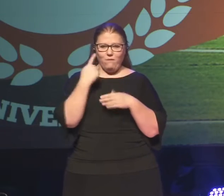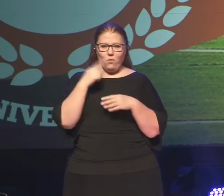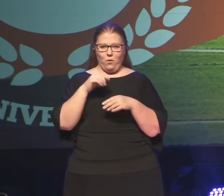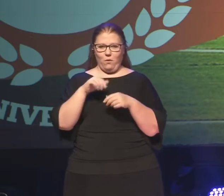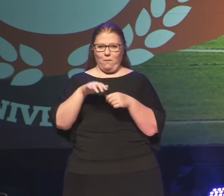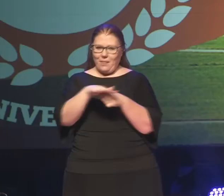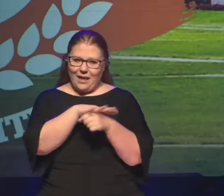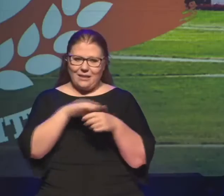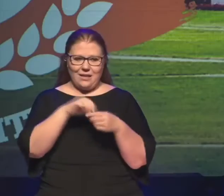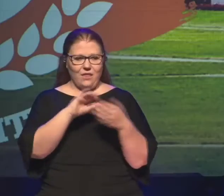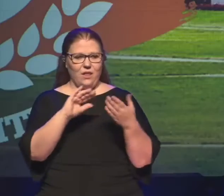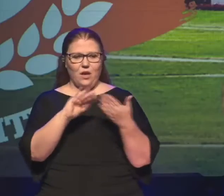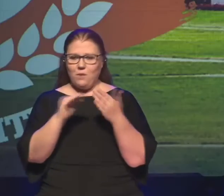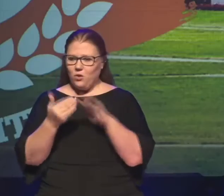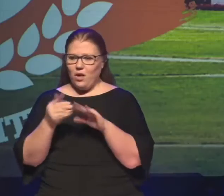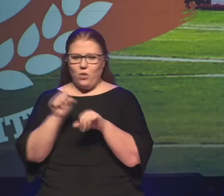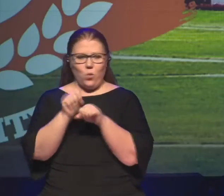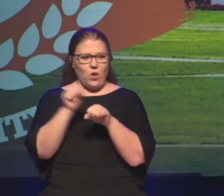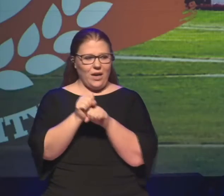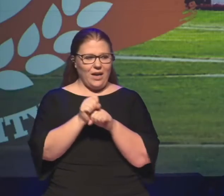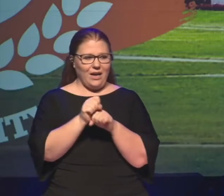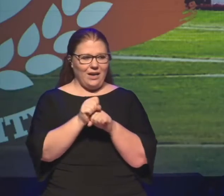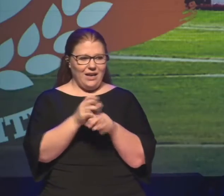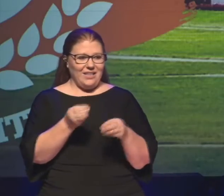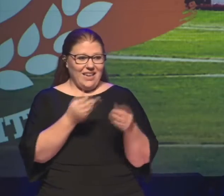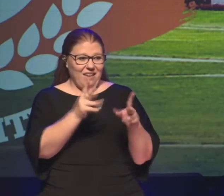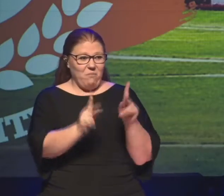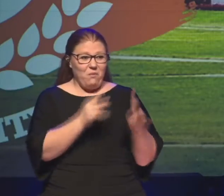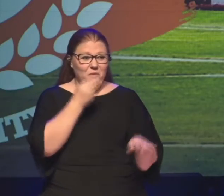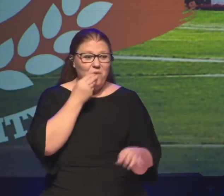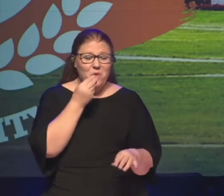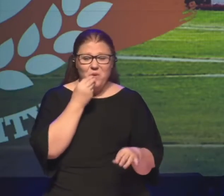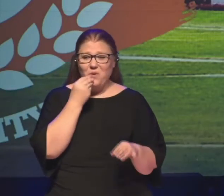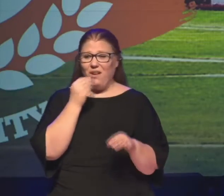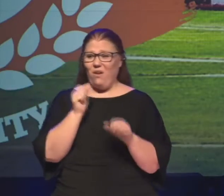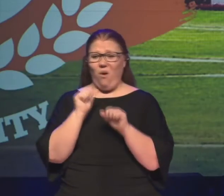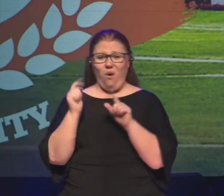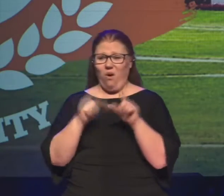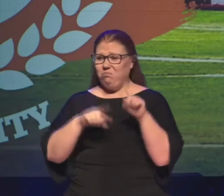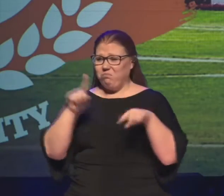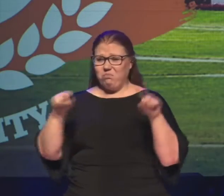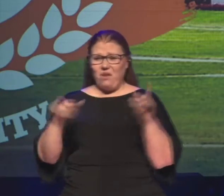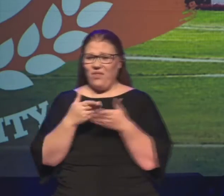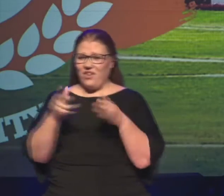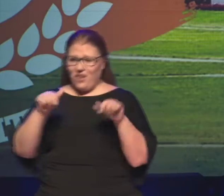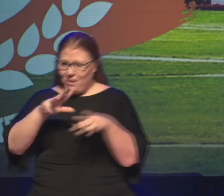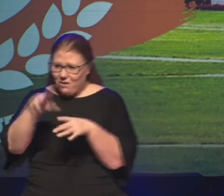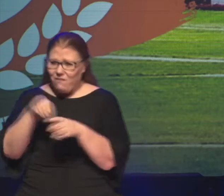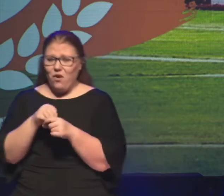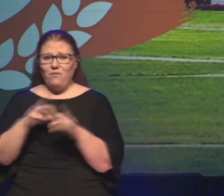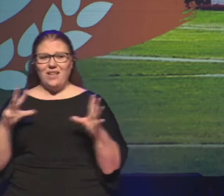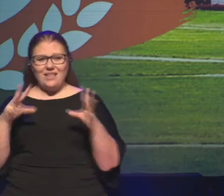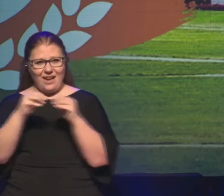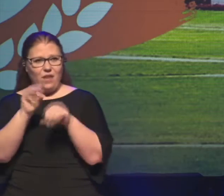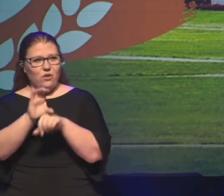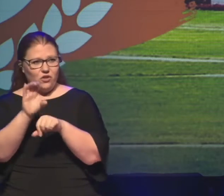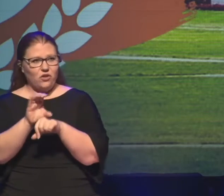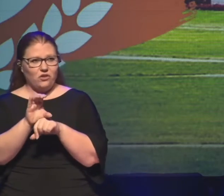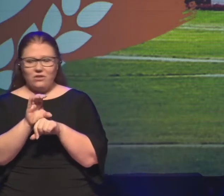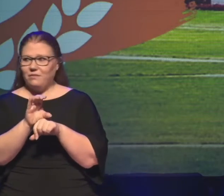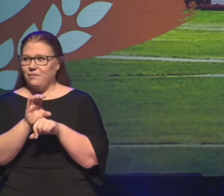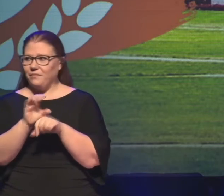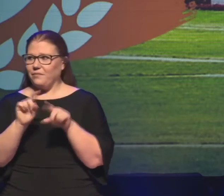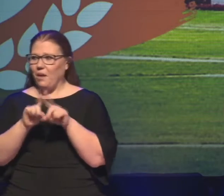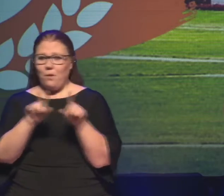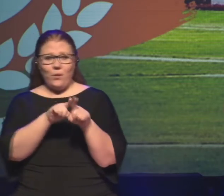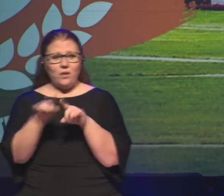the community, that are working in food insecurity and doing all kinds of stuff that you can participate in as the gathered church. But